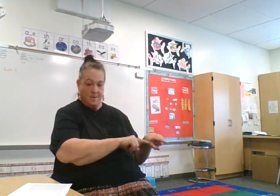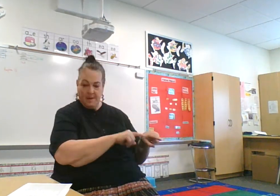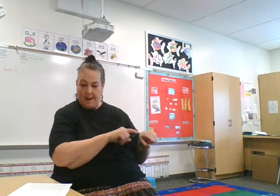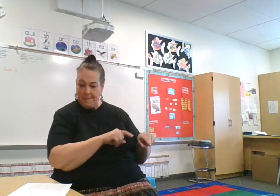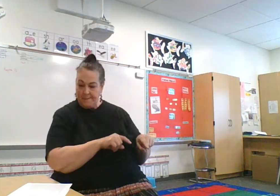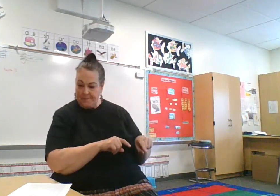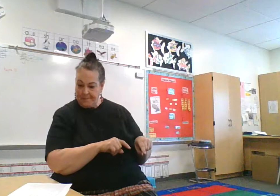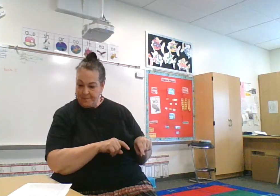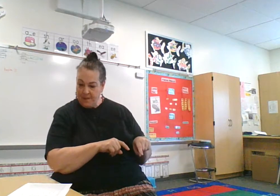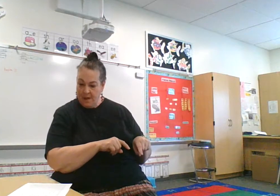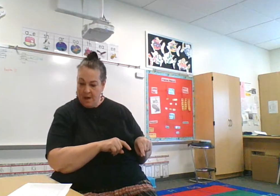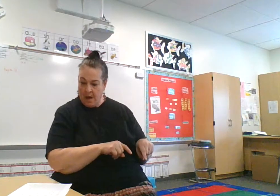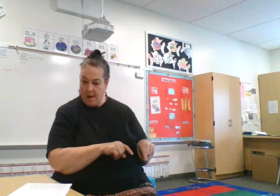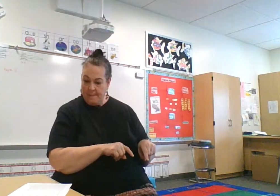Yeah.